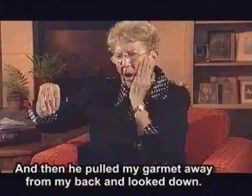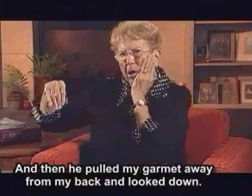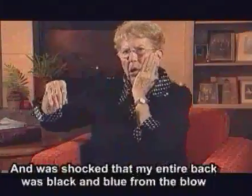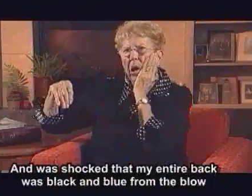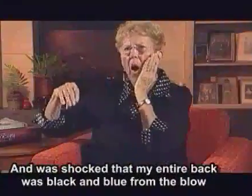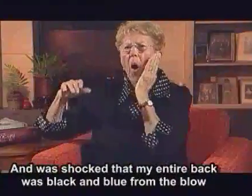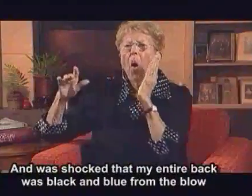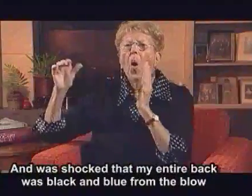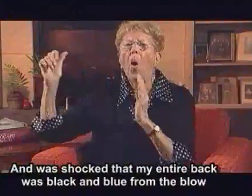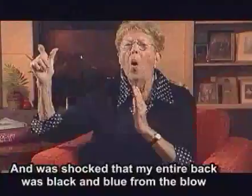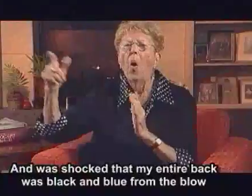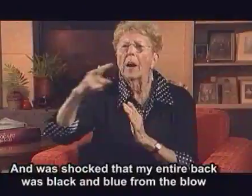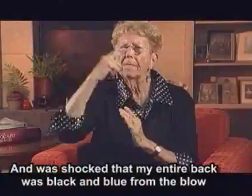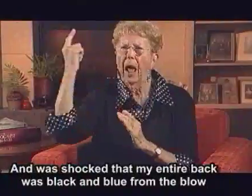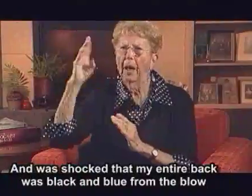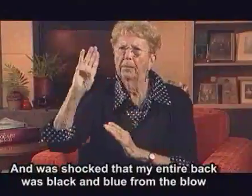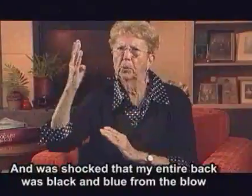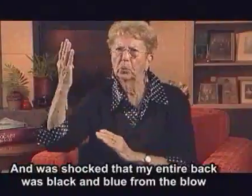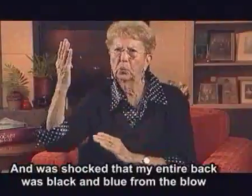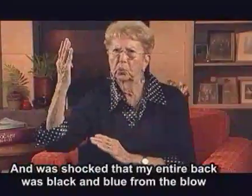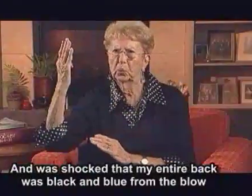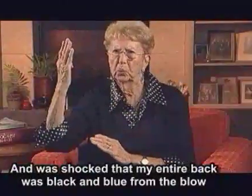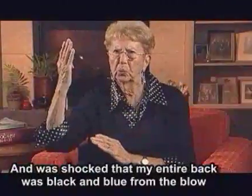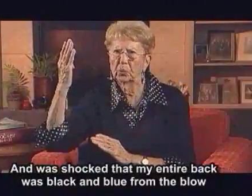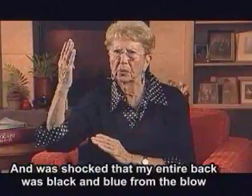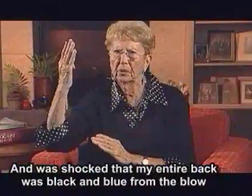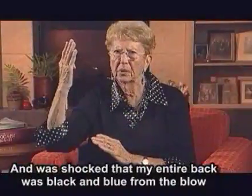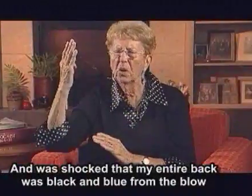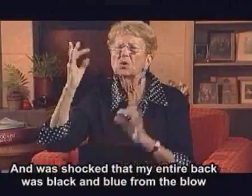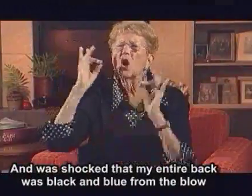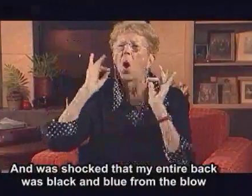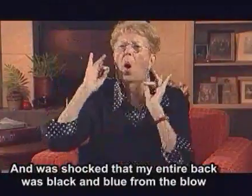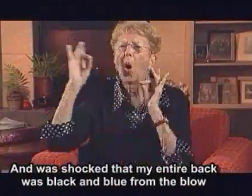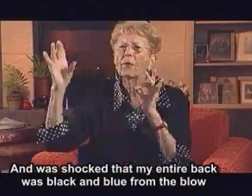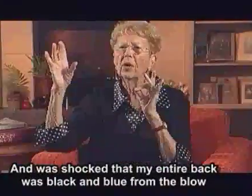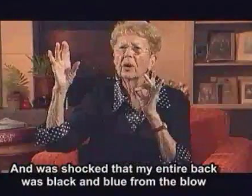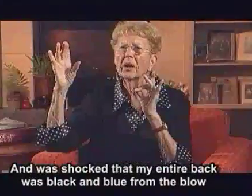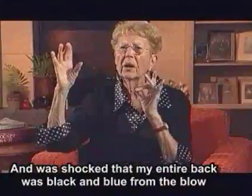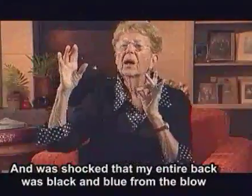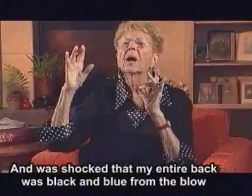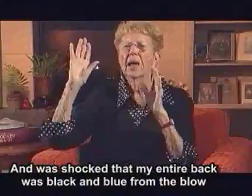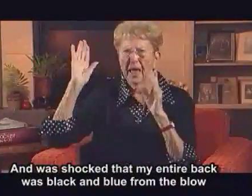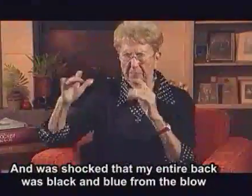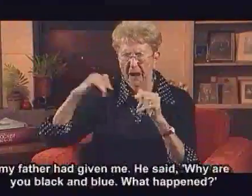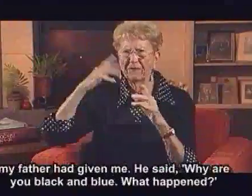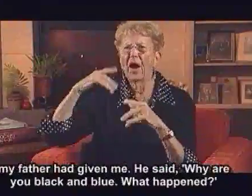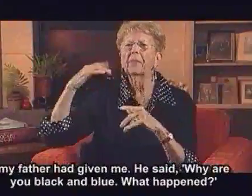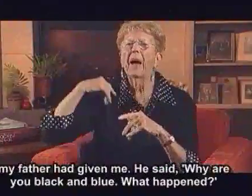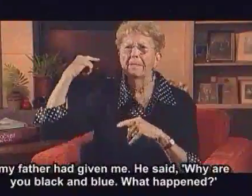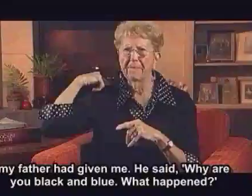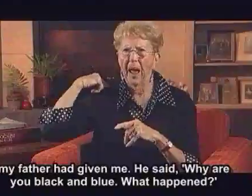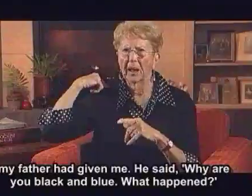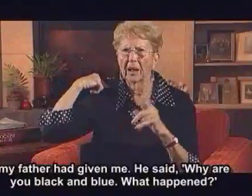down, and was shocked to find that my entire back was black and blue from the blow my father had given